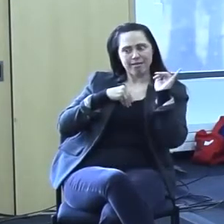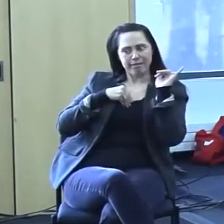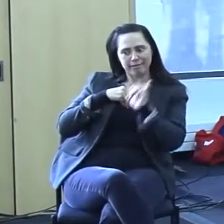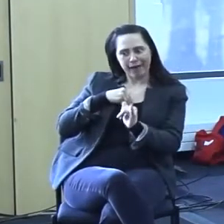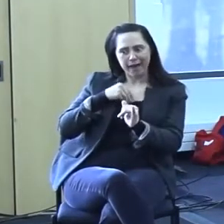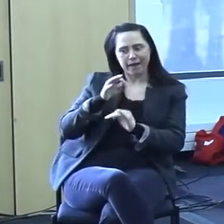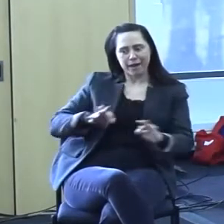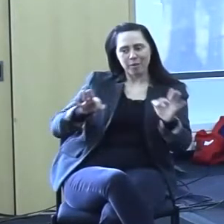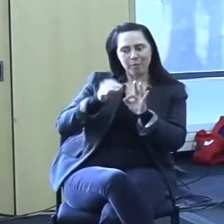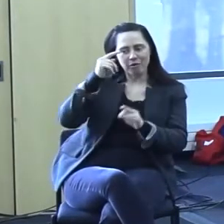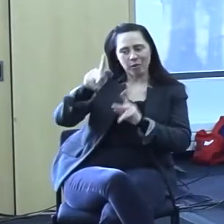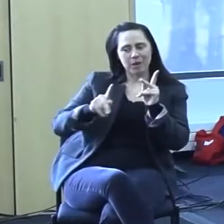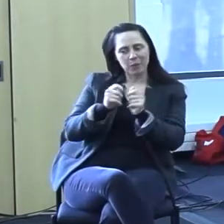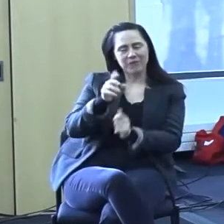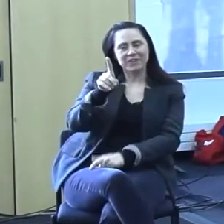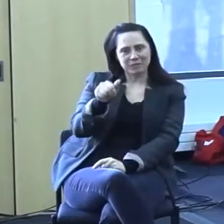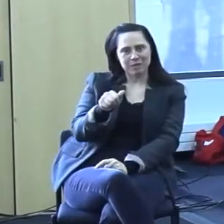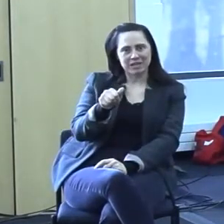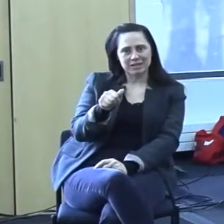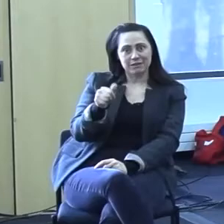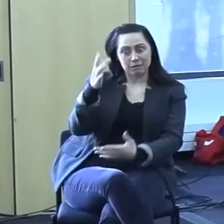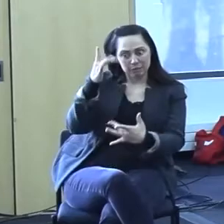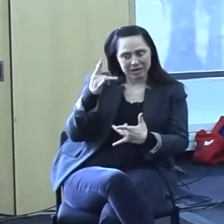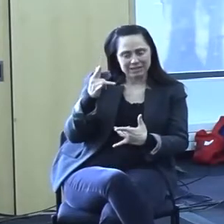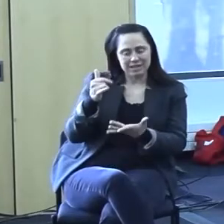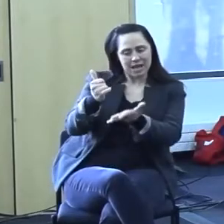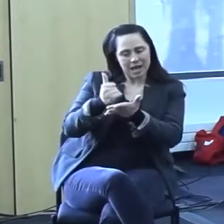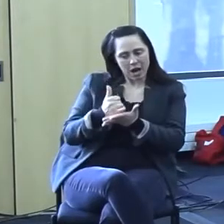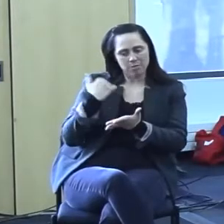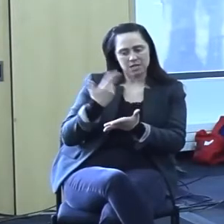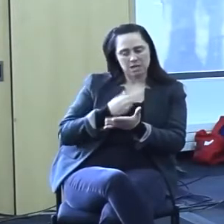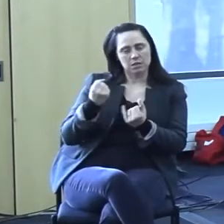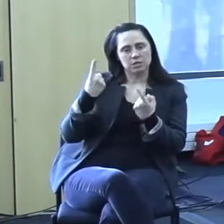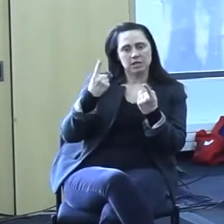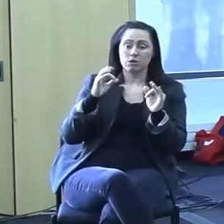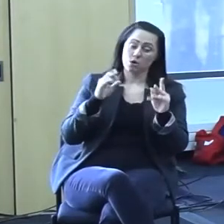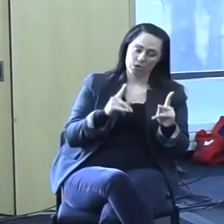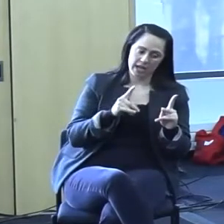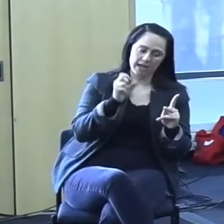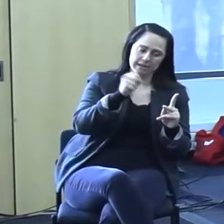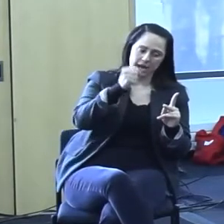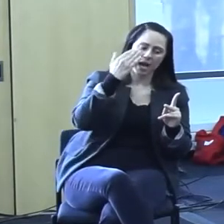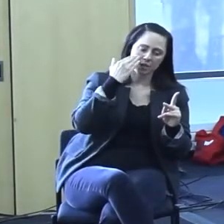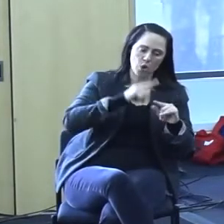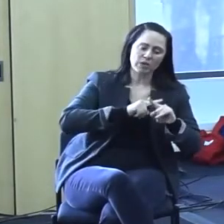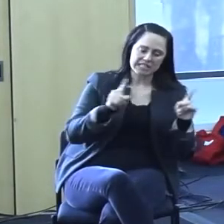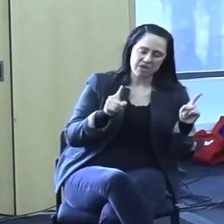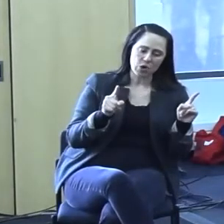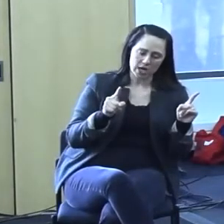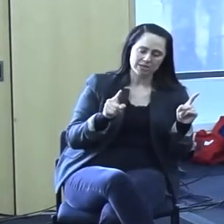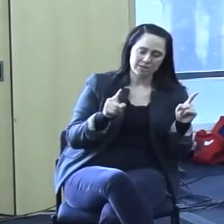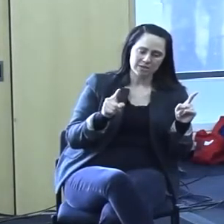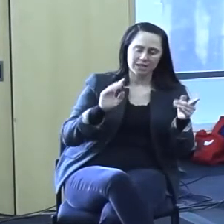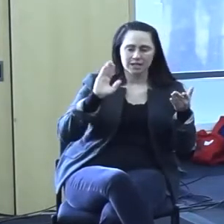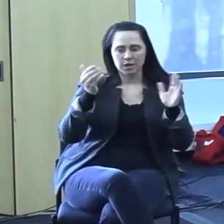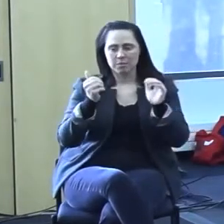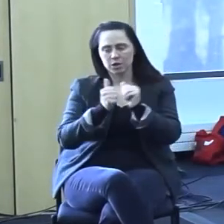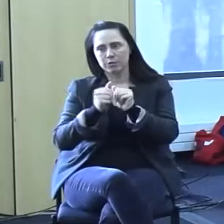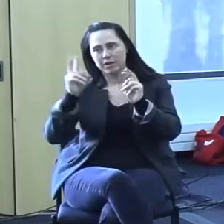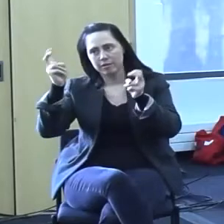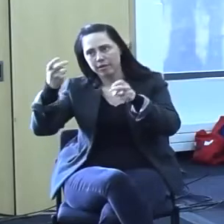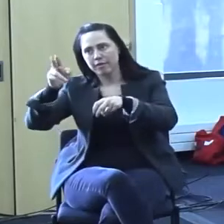for people with disabilities because it helps us to understand, okay, even though we're different than the